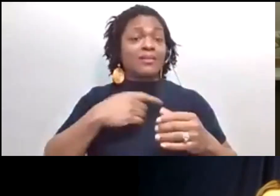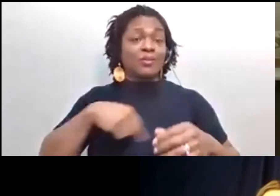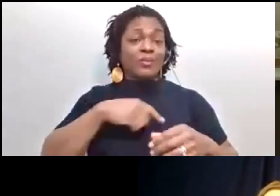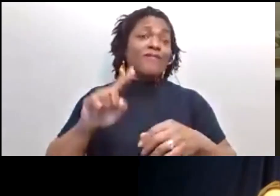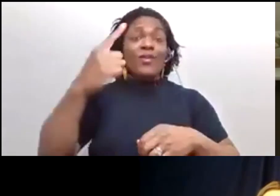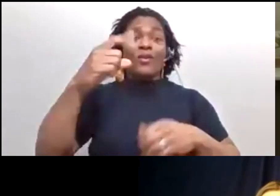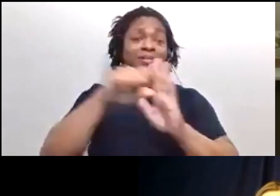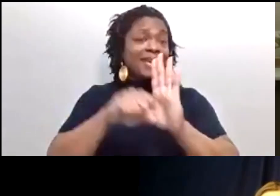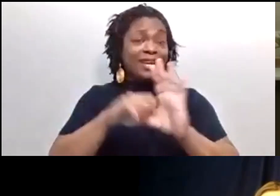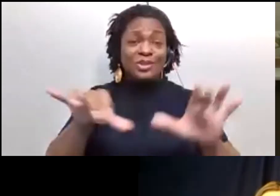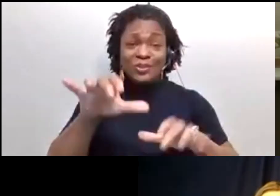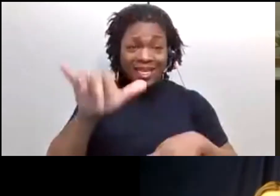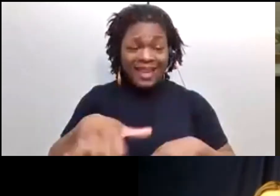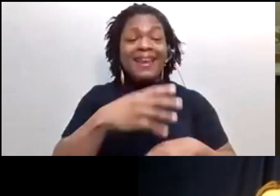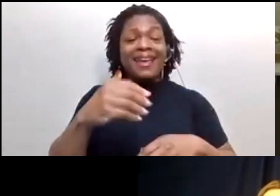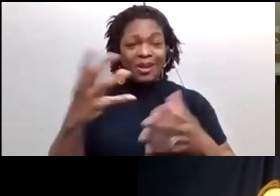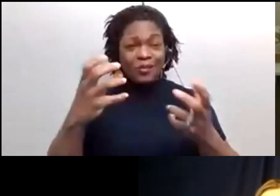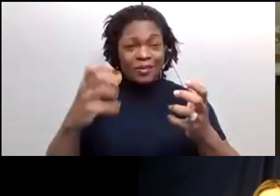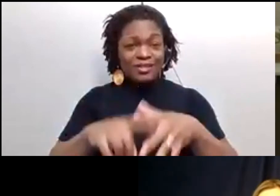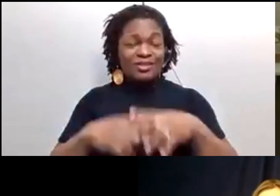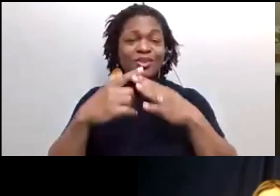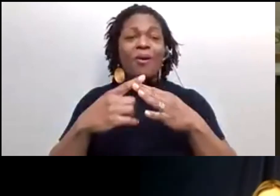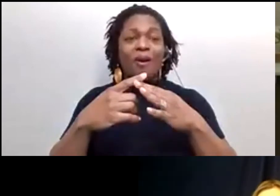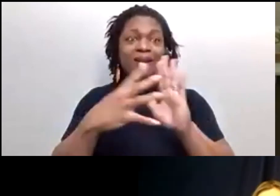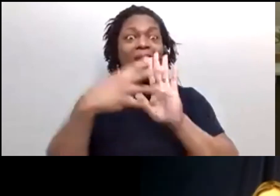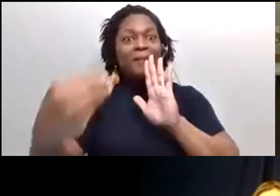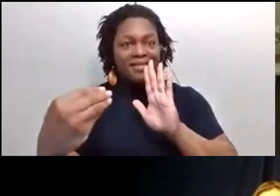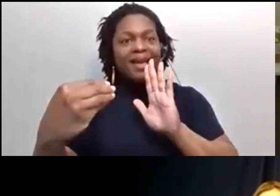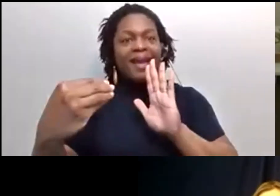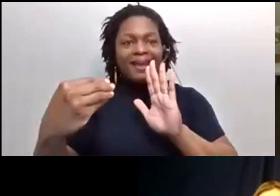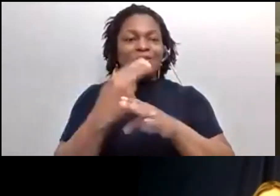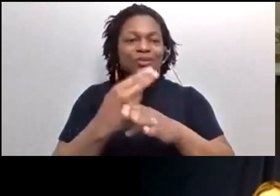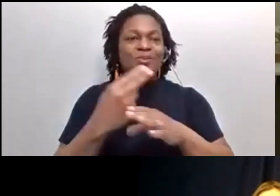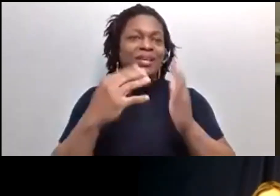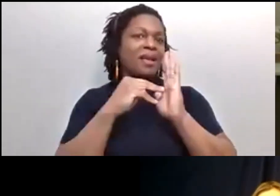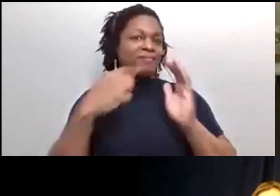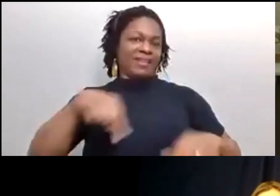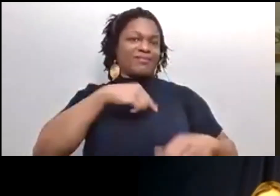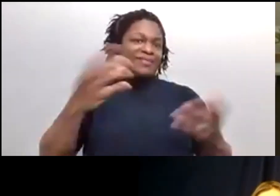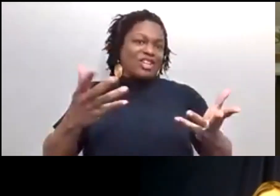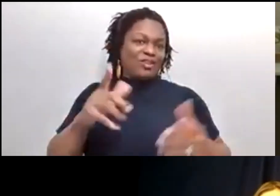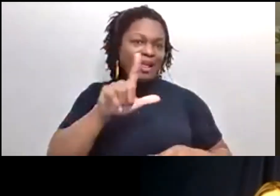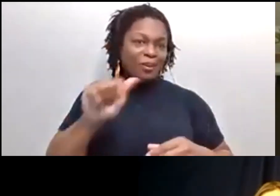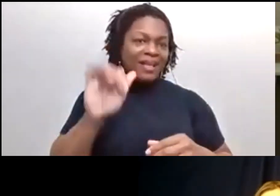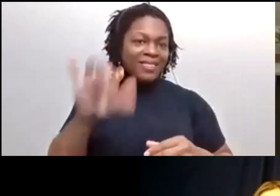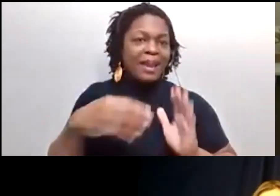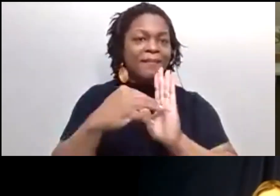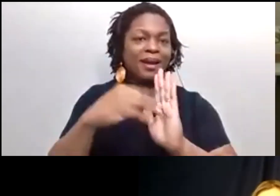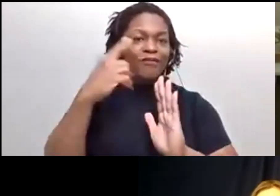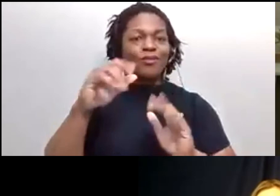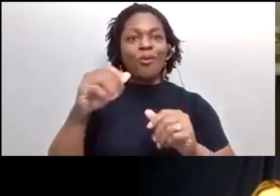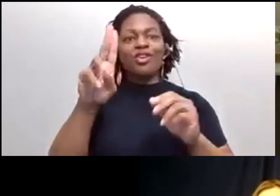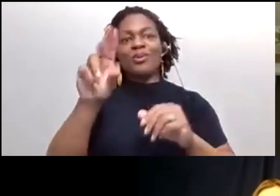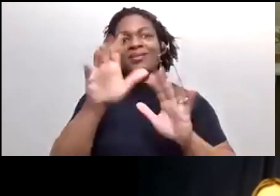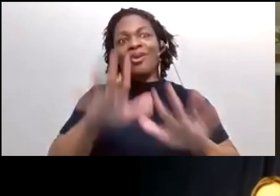do this, and they want to start emulating us and using us as a model for nationwide.